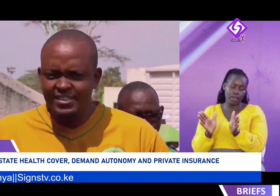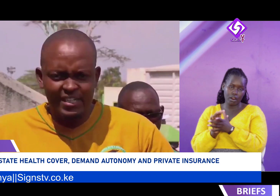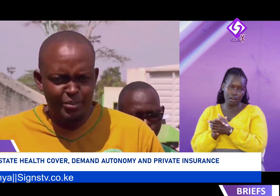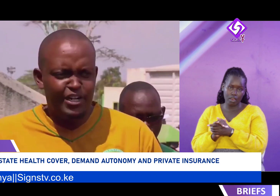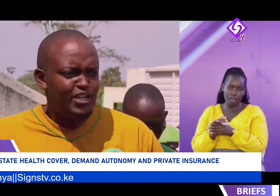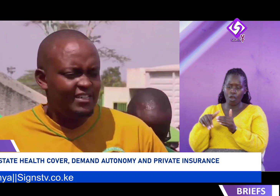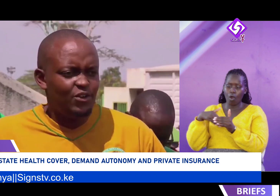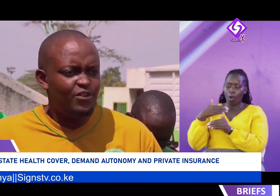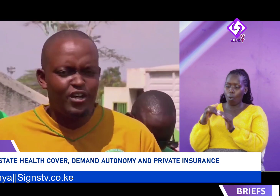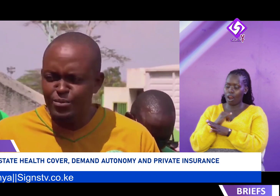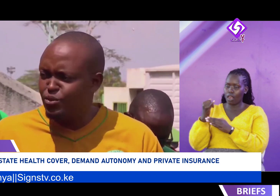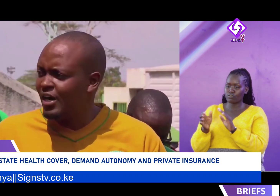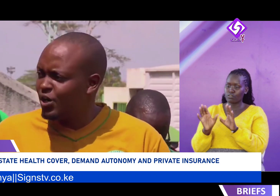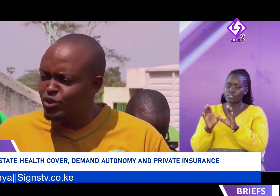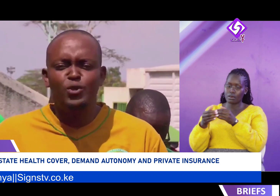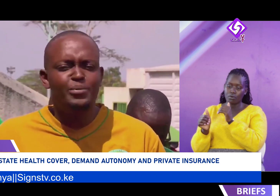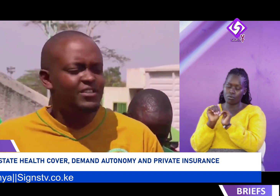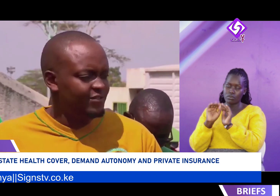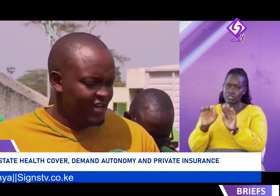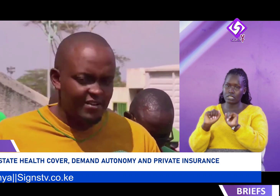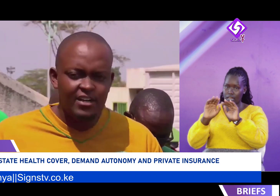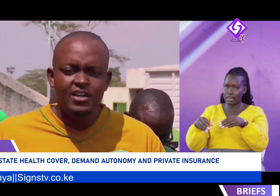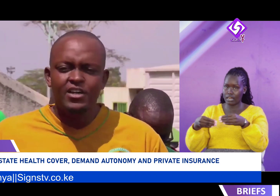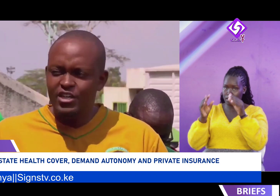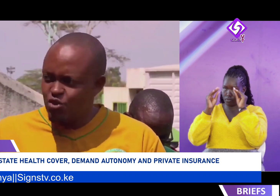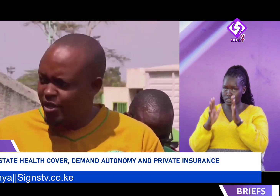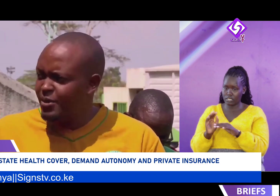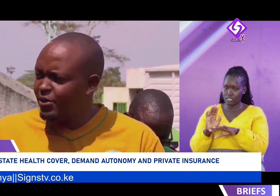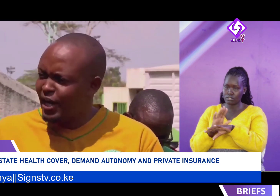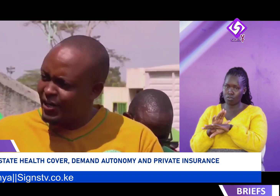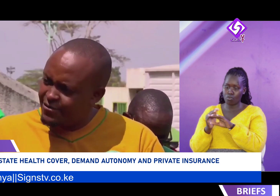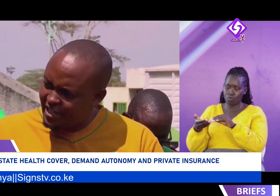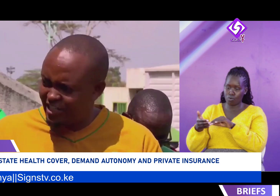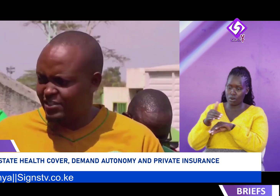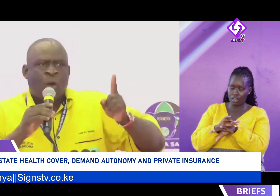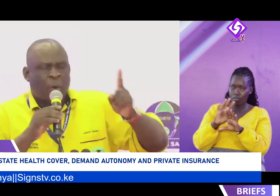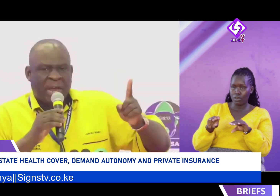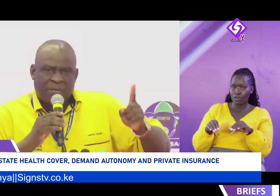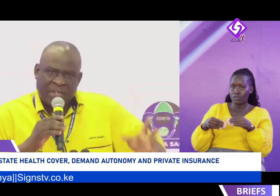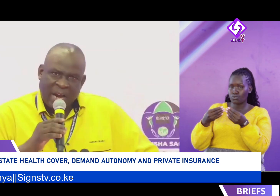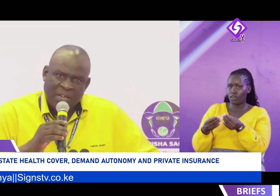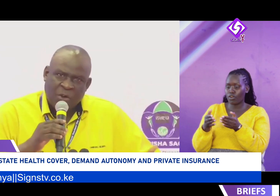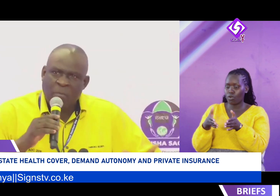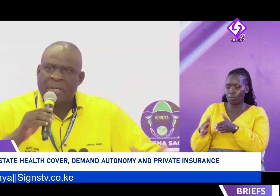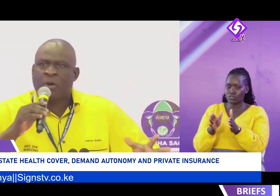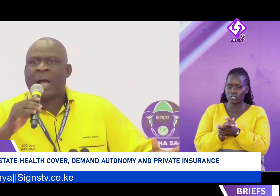insurance company yenye inaweza offer walimu a good comprehensive cover ipewe a fair chance. We have the challenge of medical